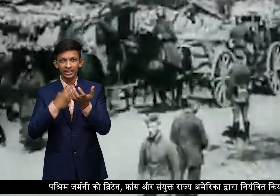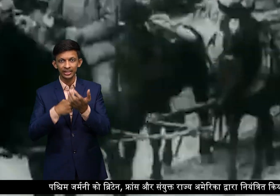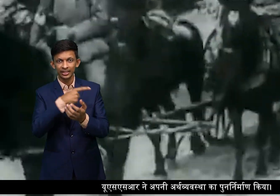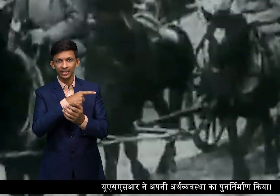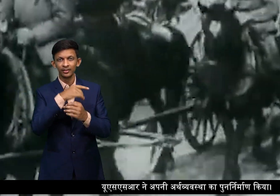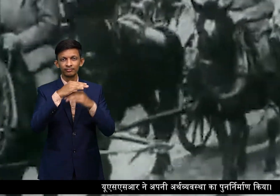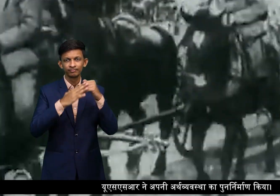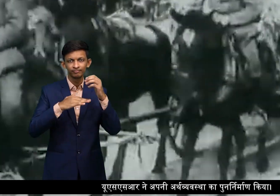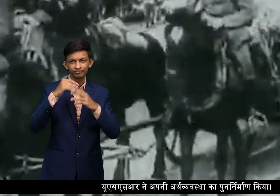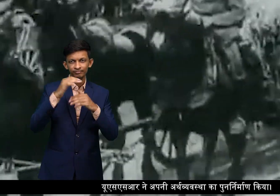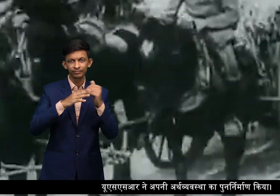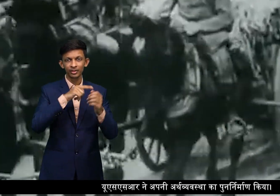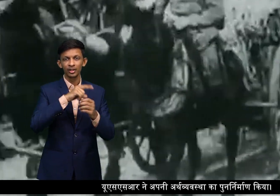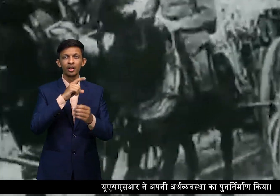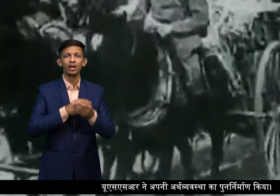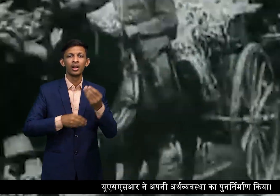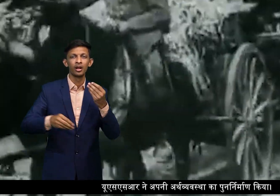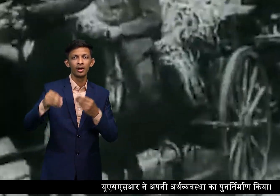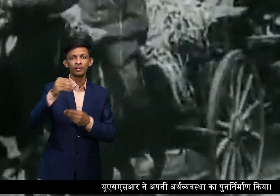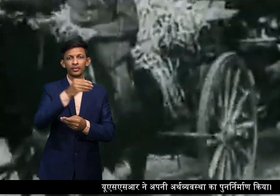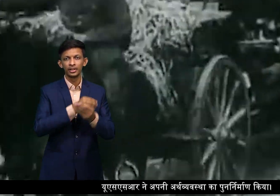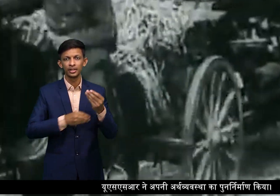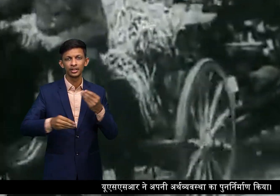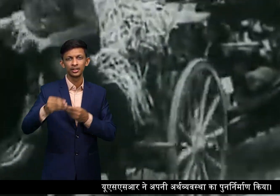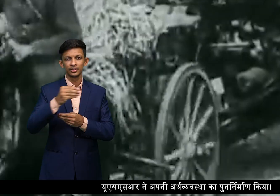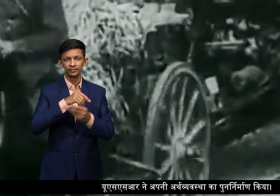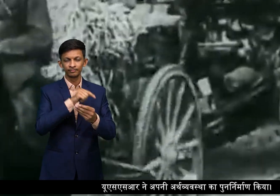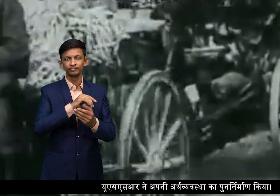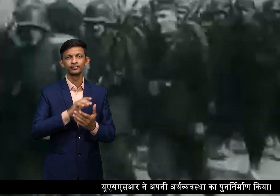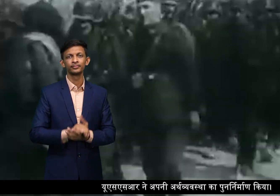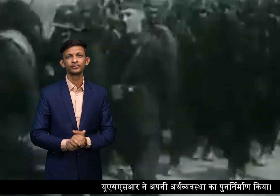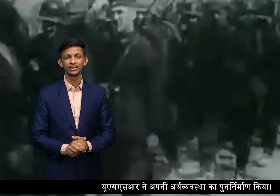USSR rebuilt its economy.